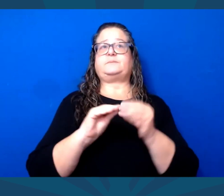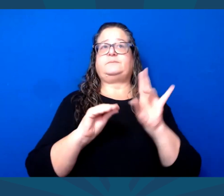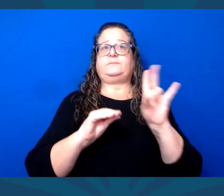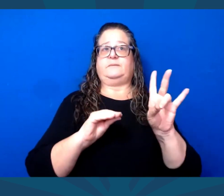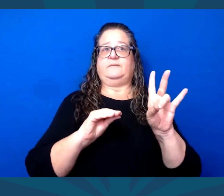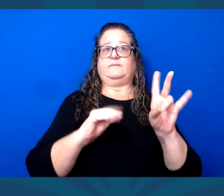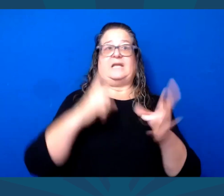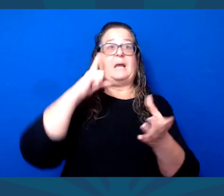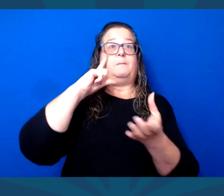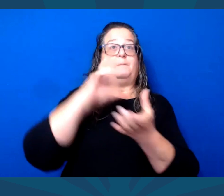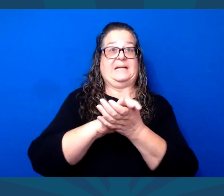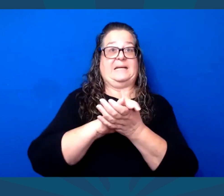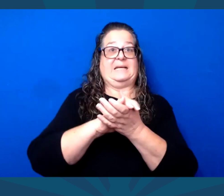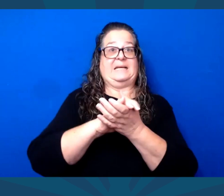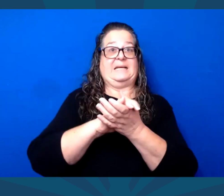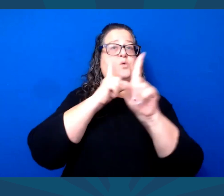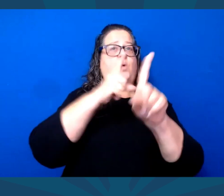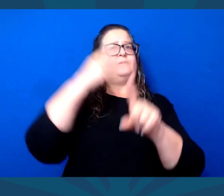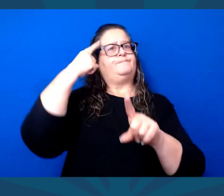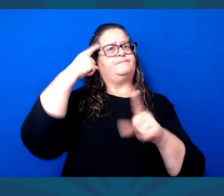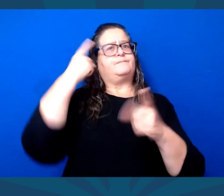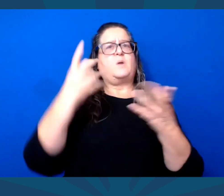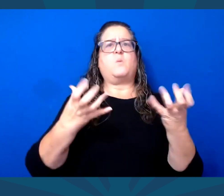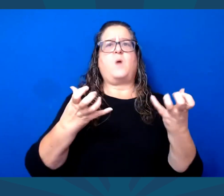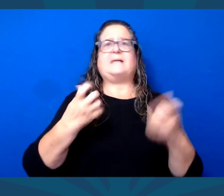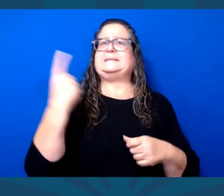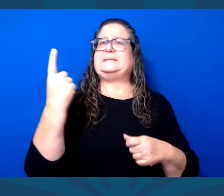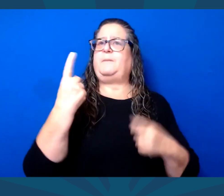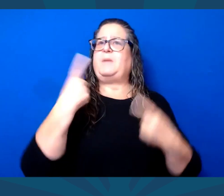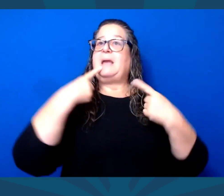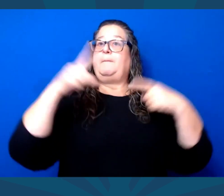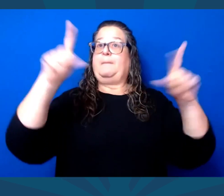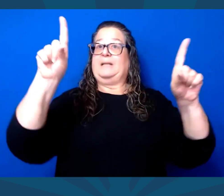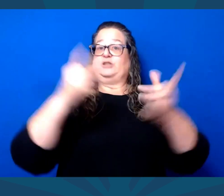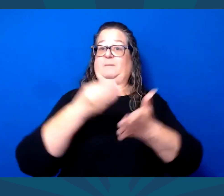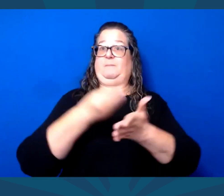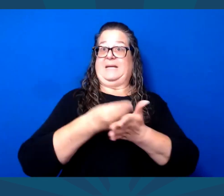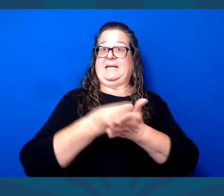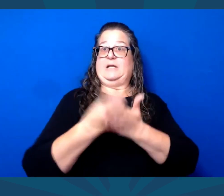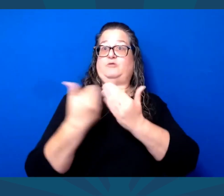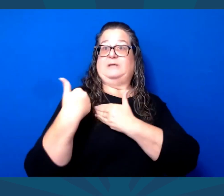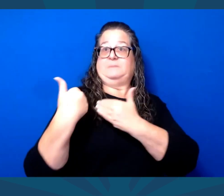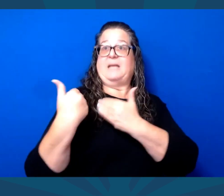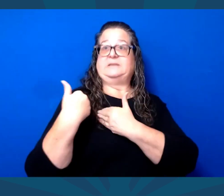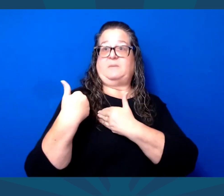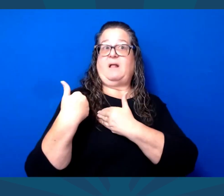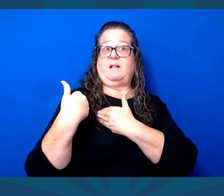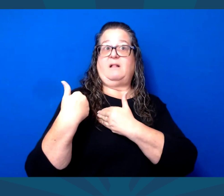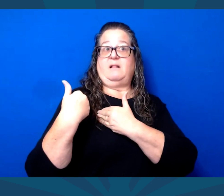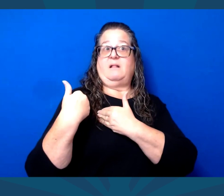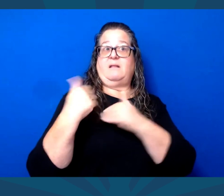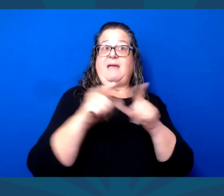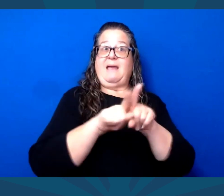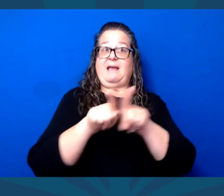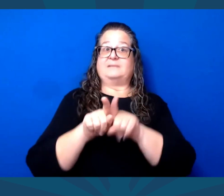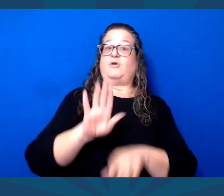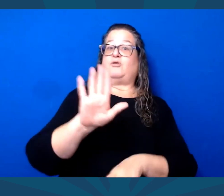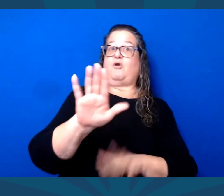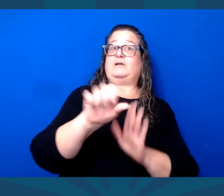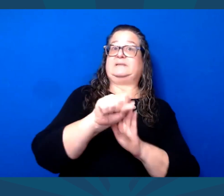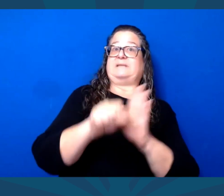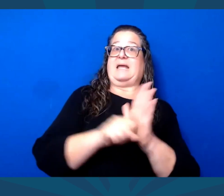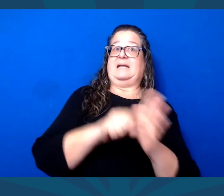gun ownership. We have the right to protect ourselves and our families. 7, I believe these ideals